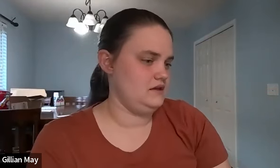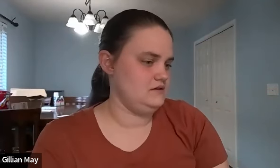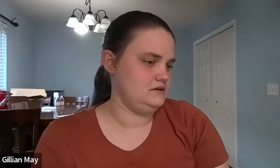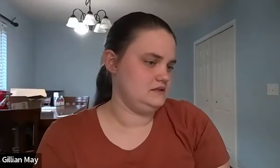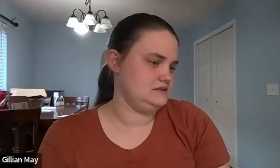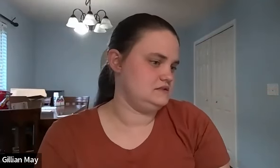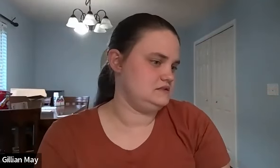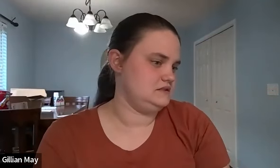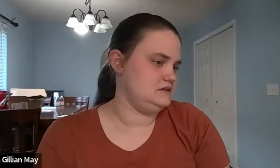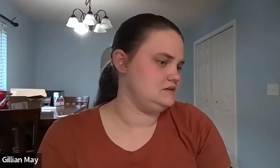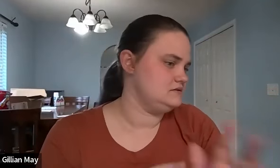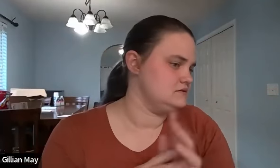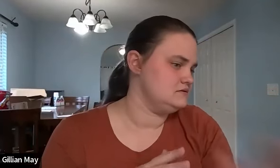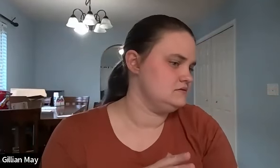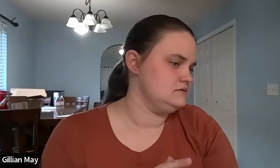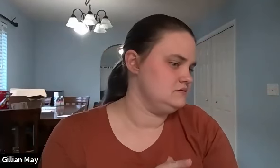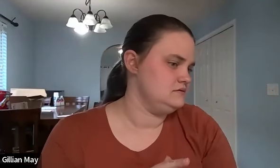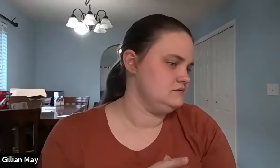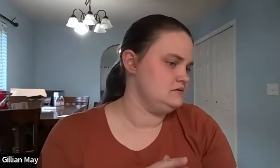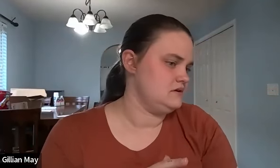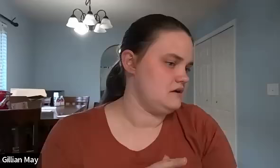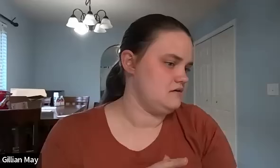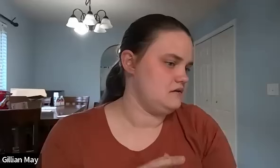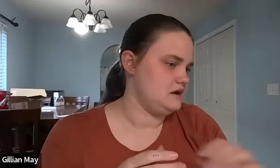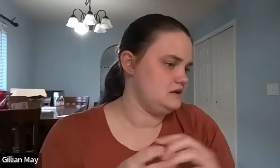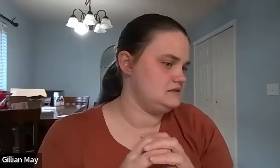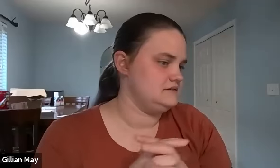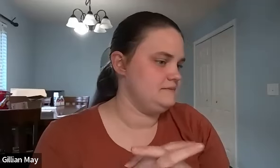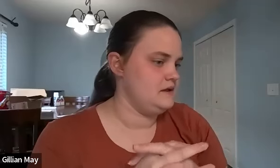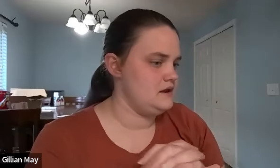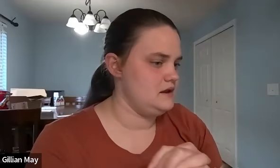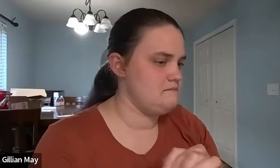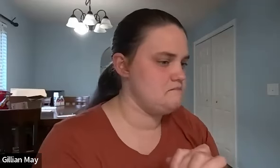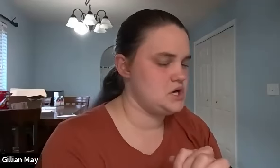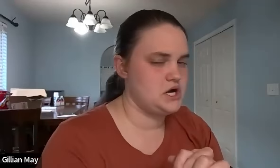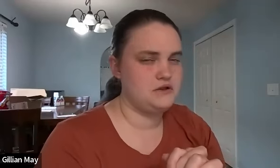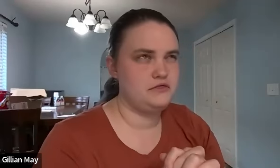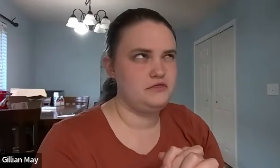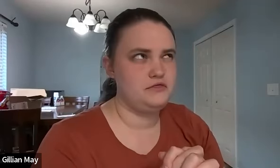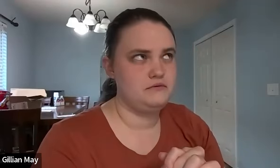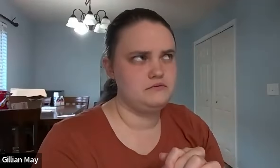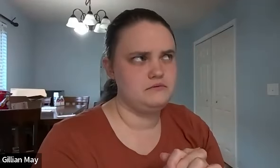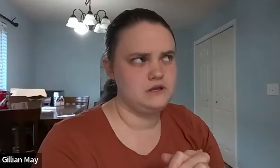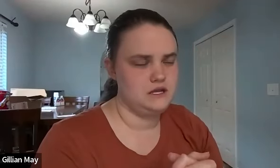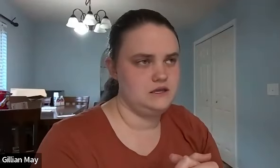Okay, let's see. All right. Number three.